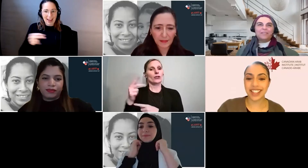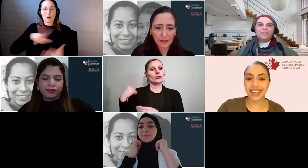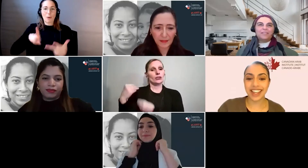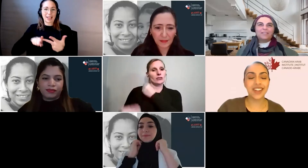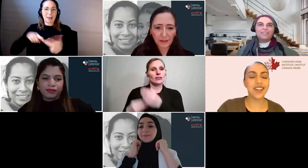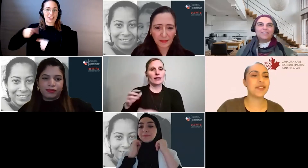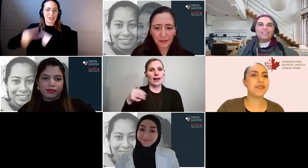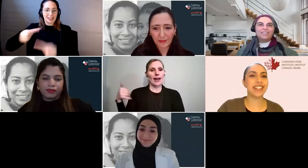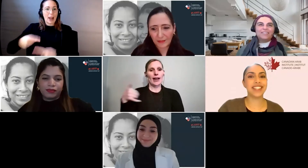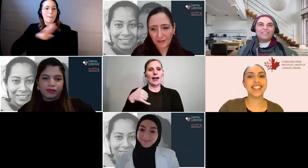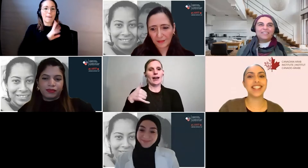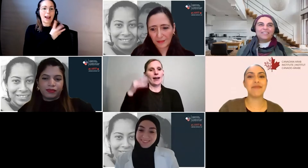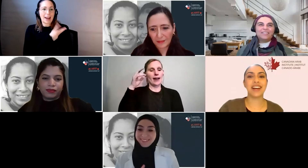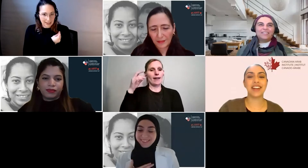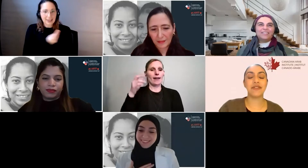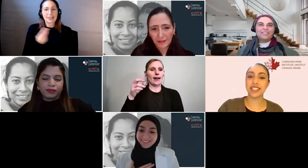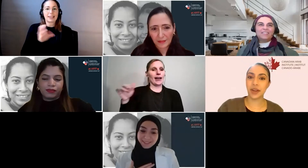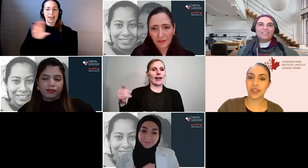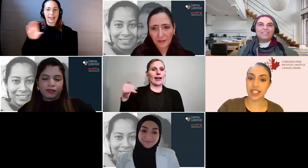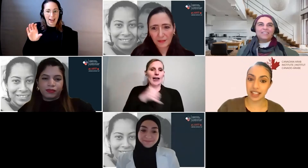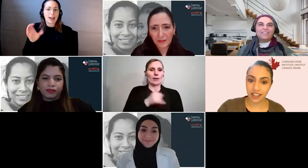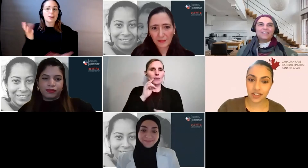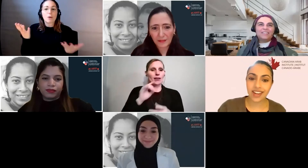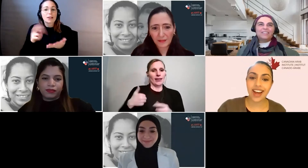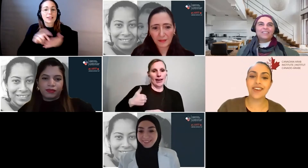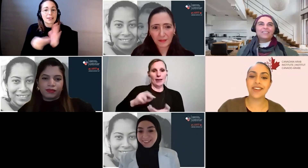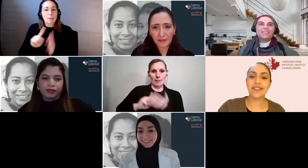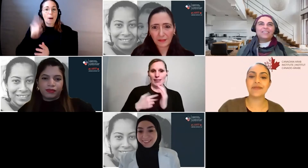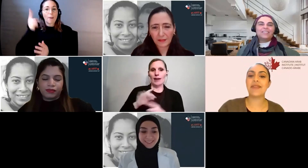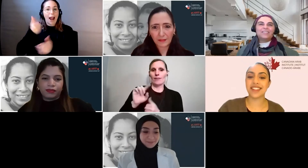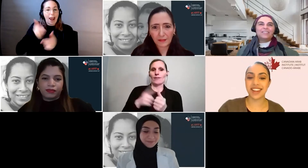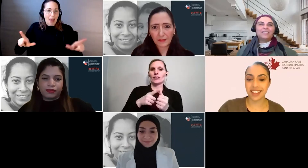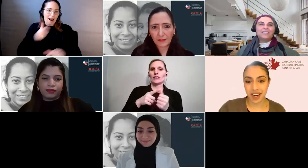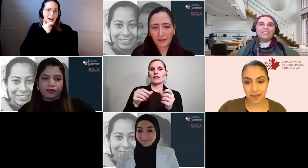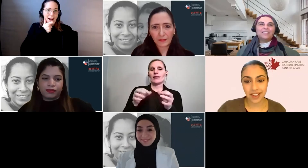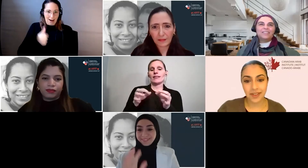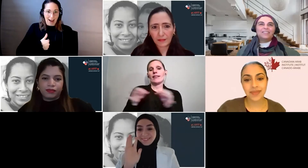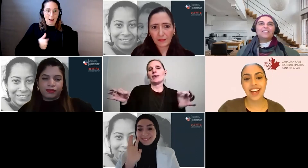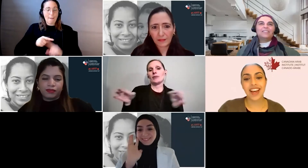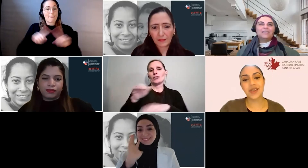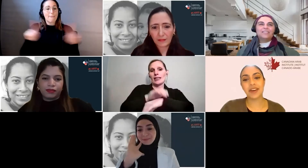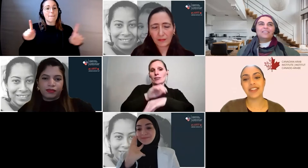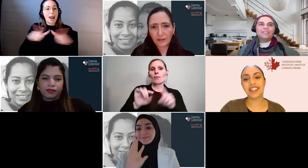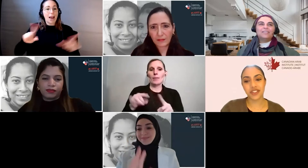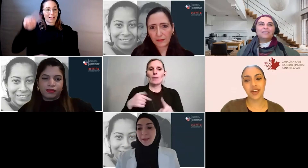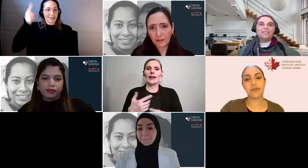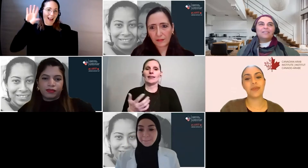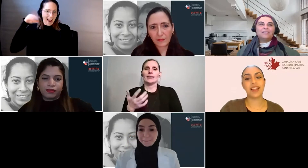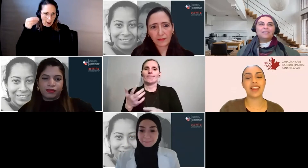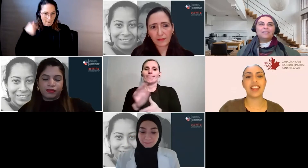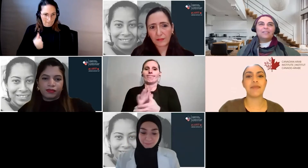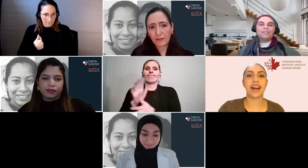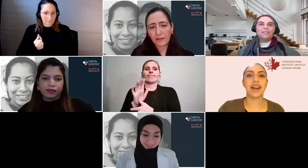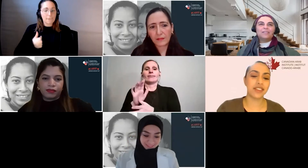Arab Canadian, which means that my first language is English. However, my mother tongue is Arabic. And so my relationship